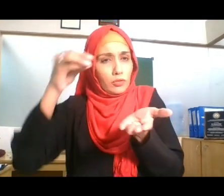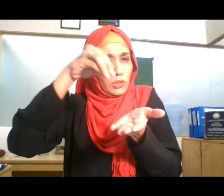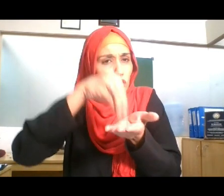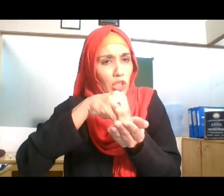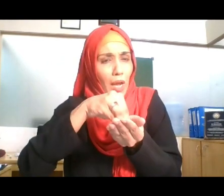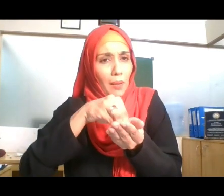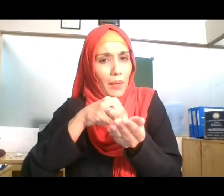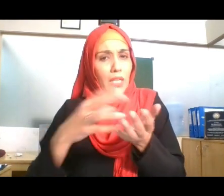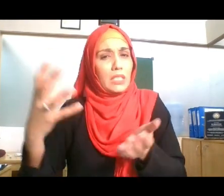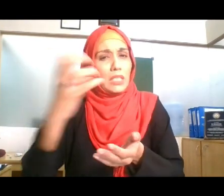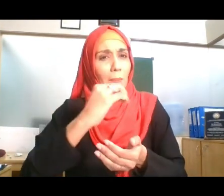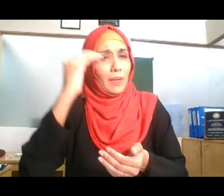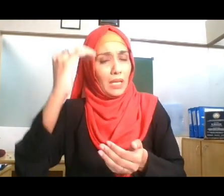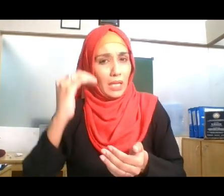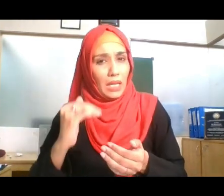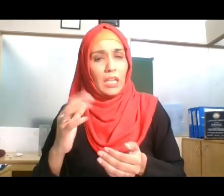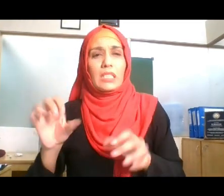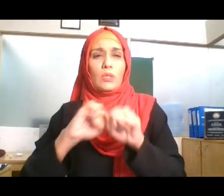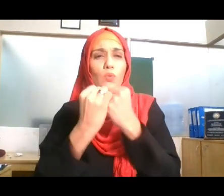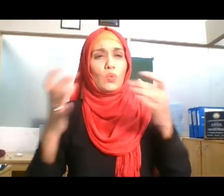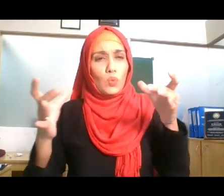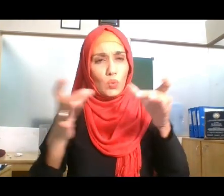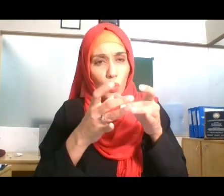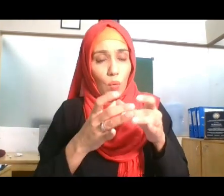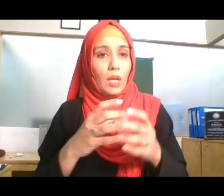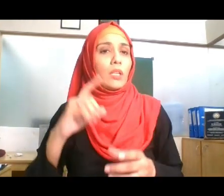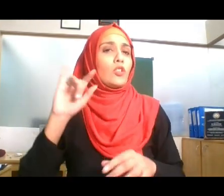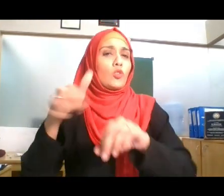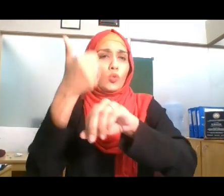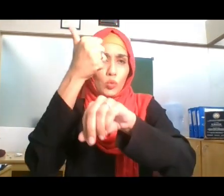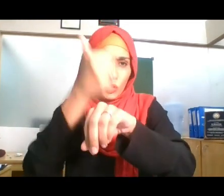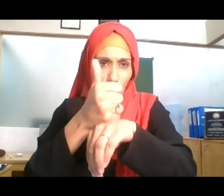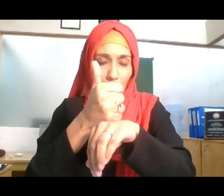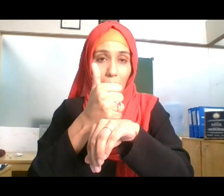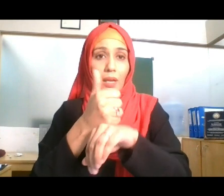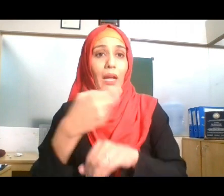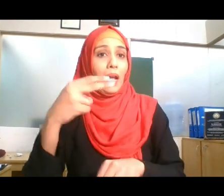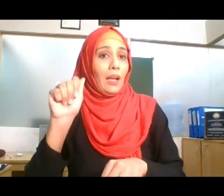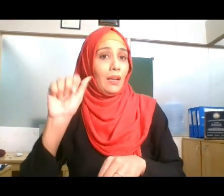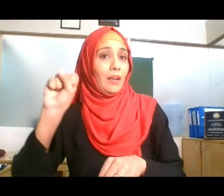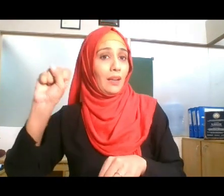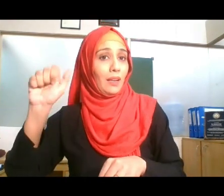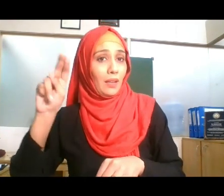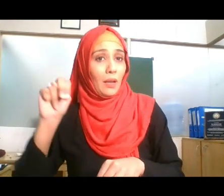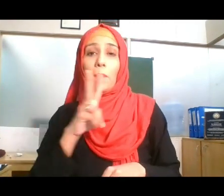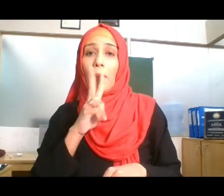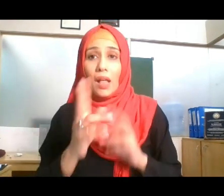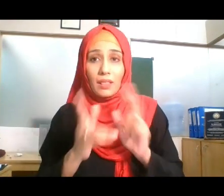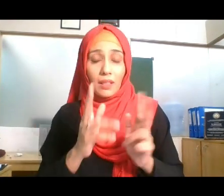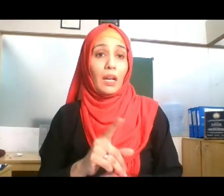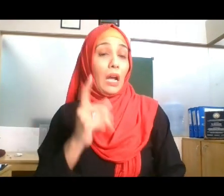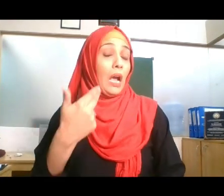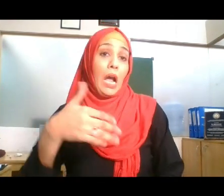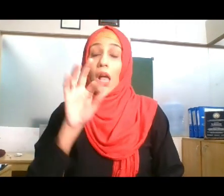all levels of society, I think employment opportunities, Hassan talked about this as well, are supremely important